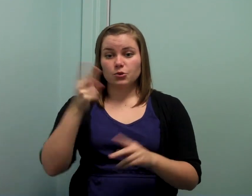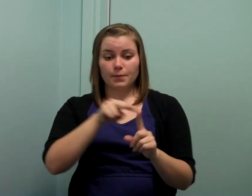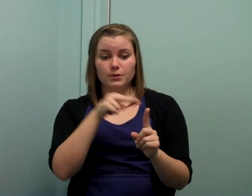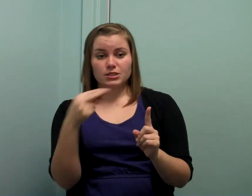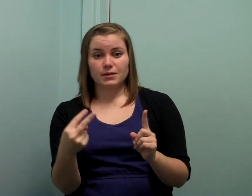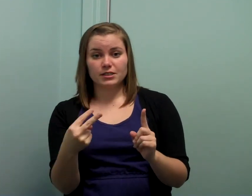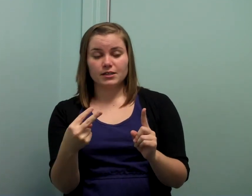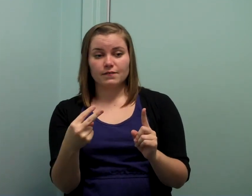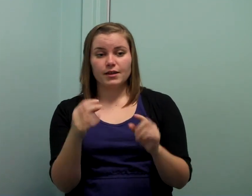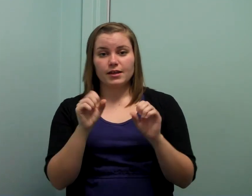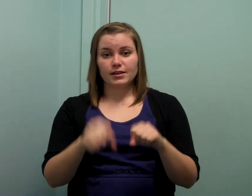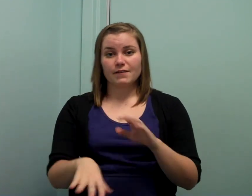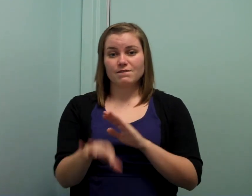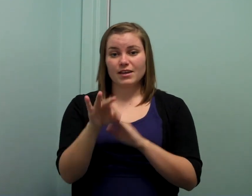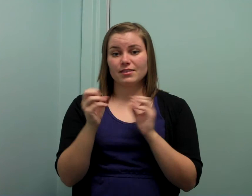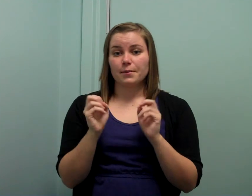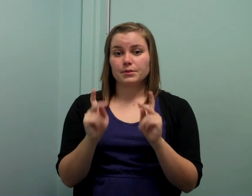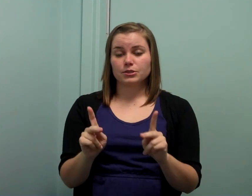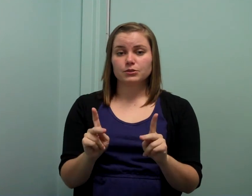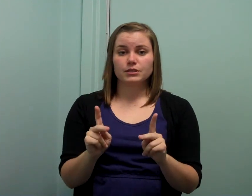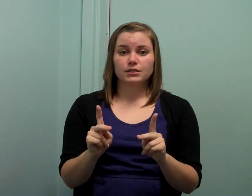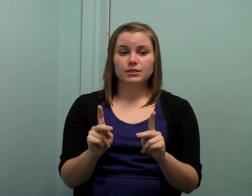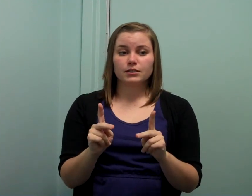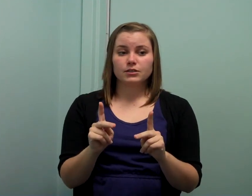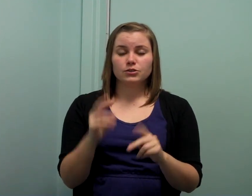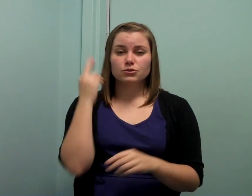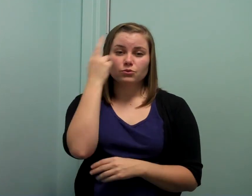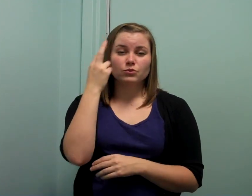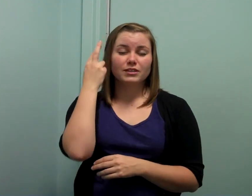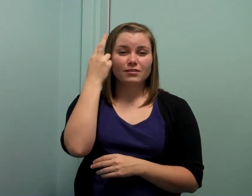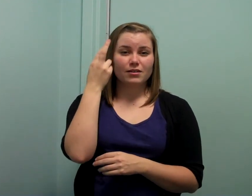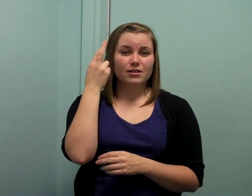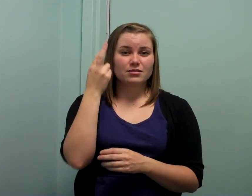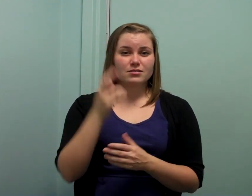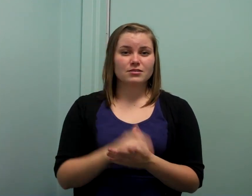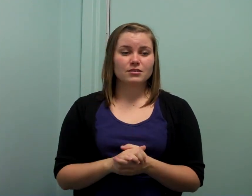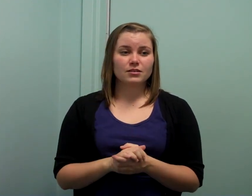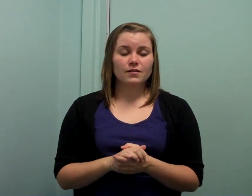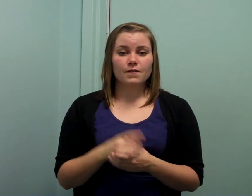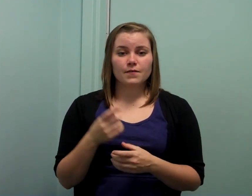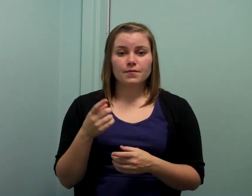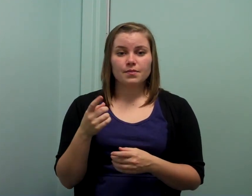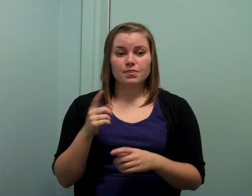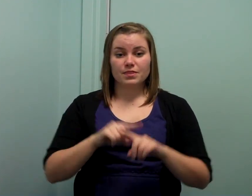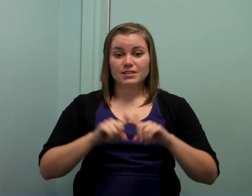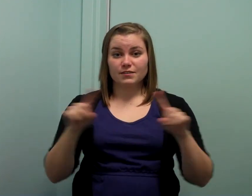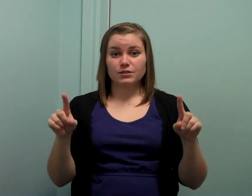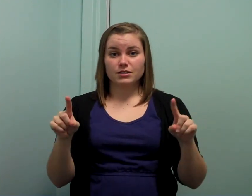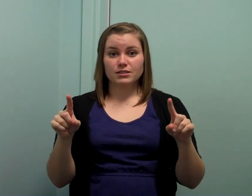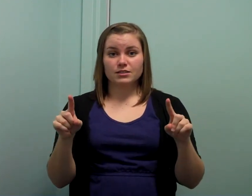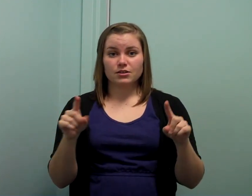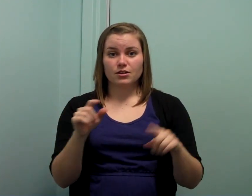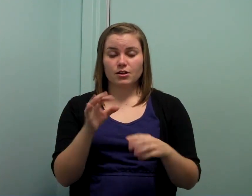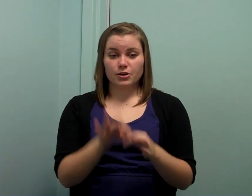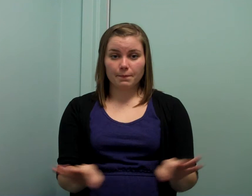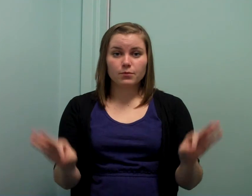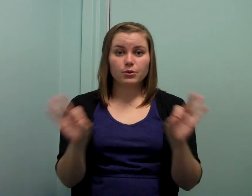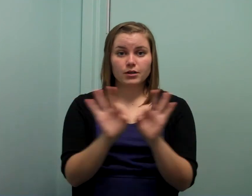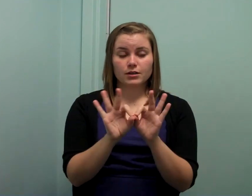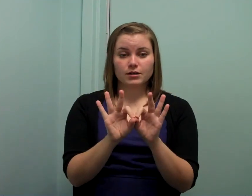an opportunity to realize that the differences are important, that